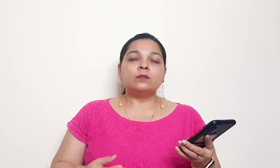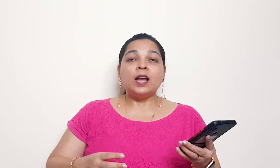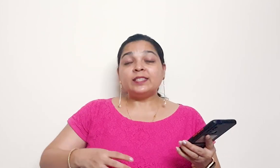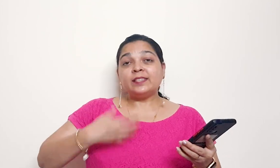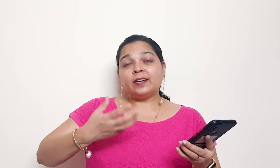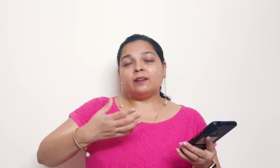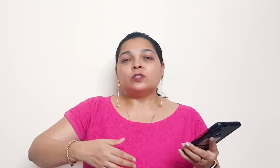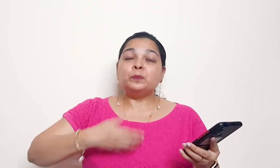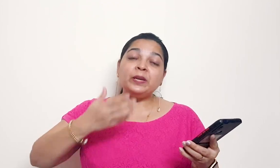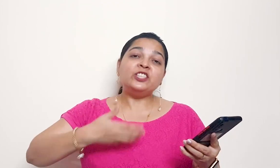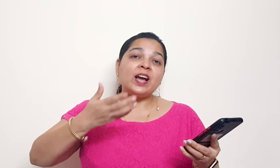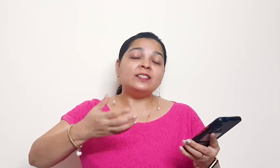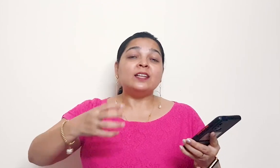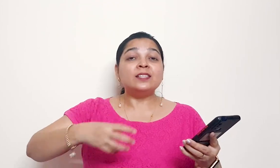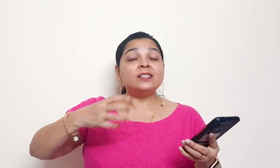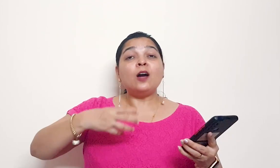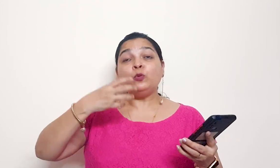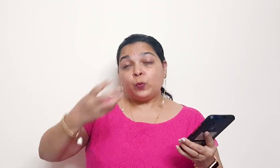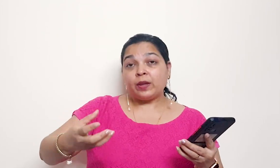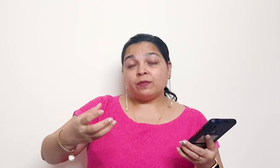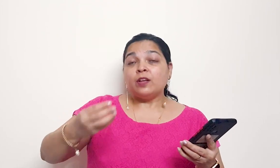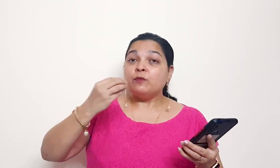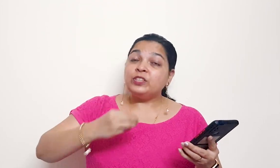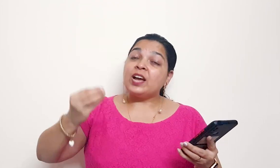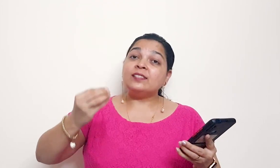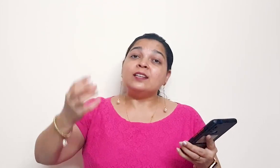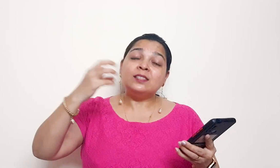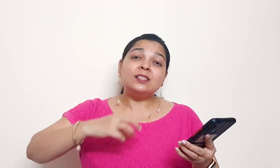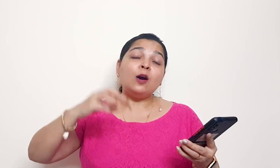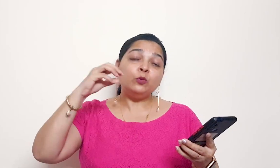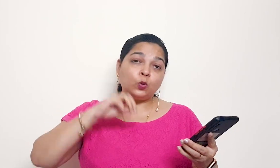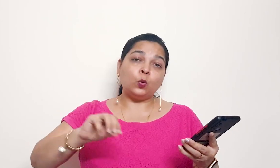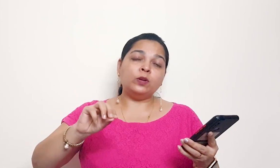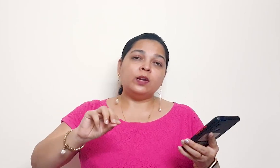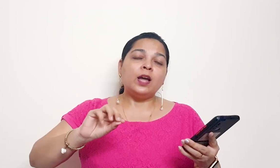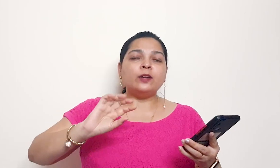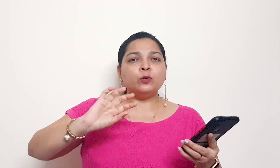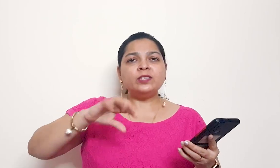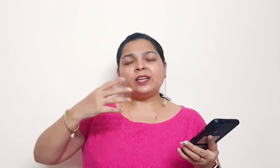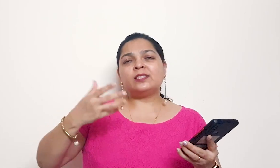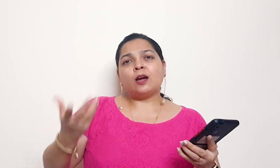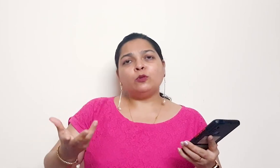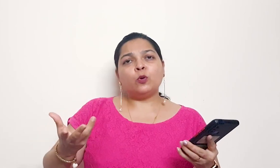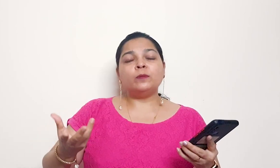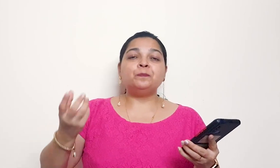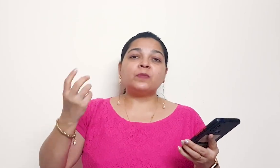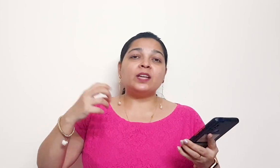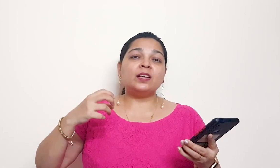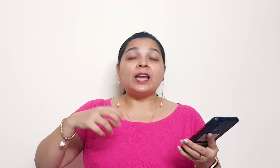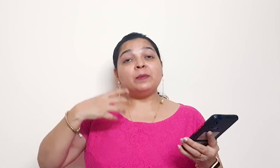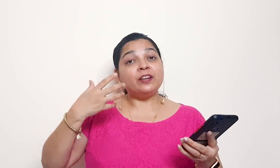hallelujah. As I said, speech has sound wave, which has sound code. You can say sound